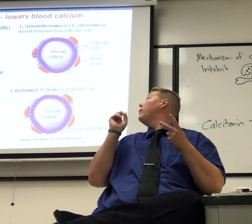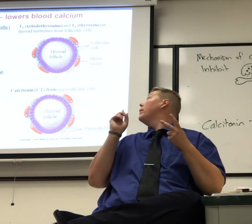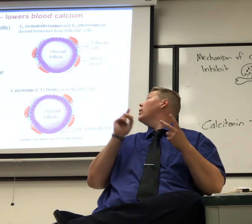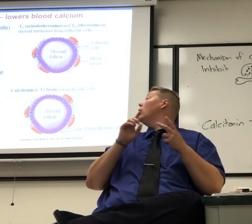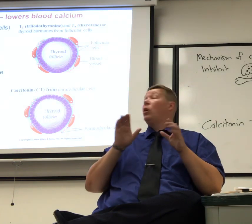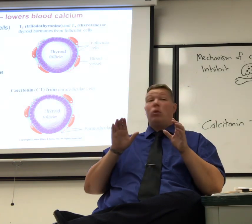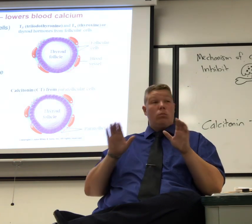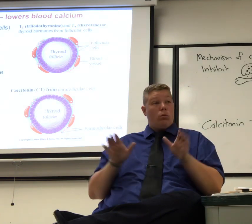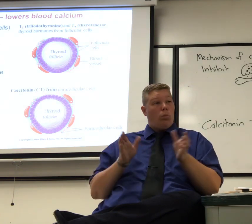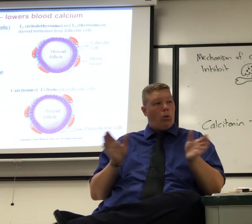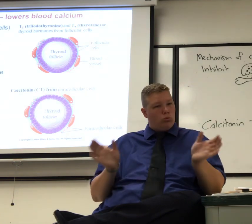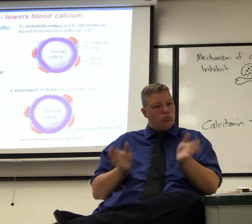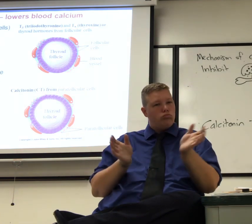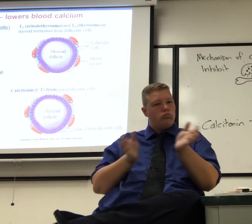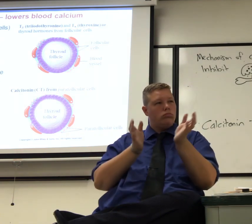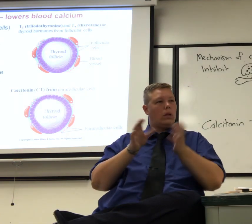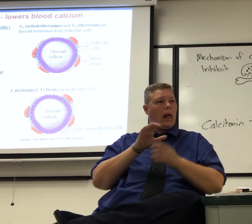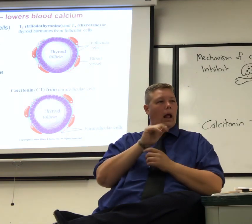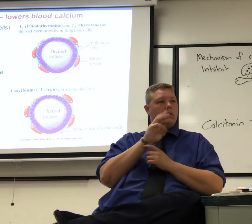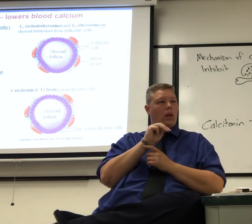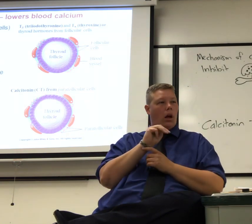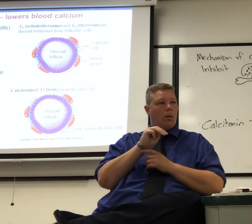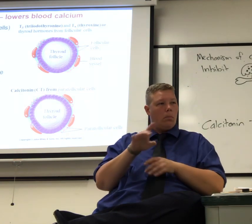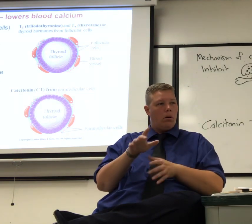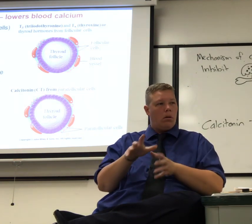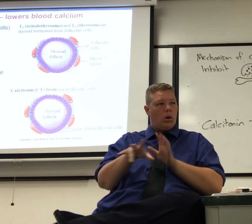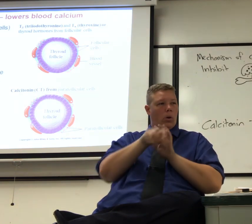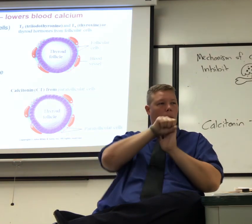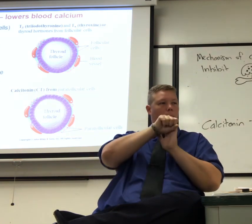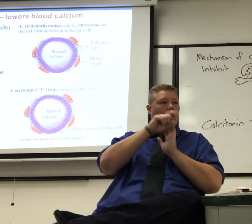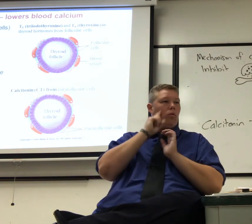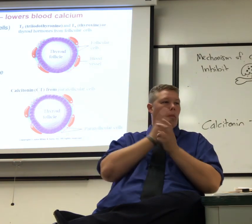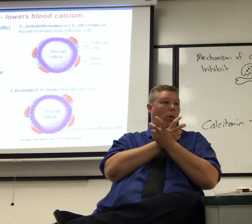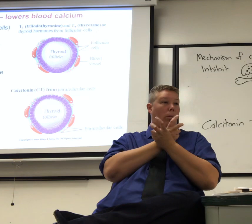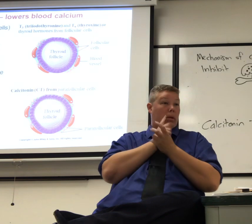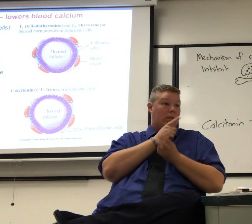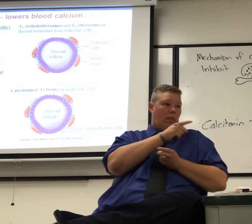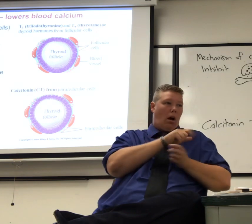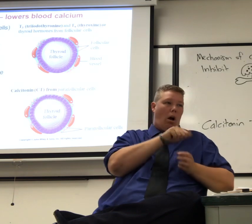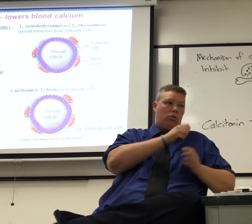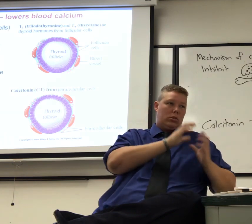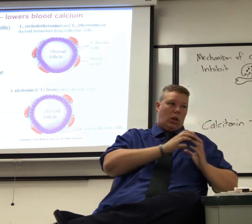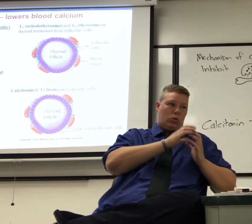So that's why I have that second point there. I think it's the second point. Yeah, it